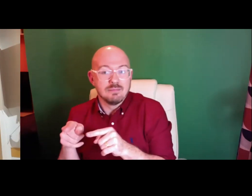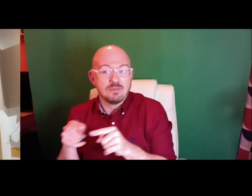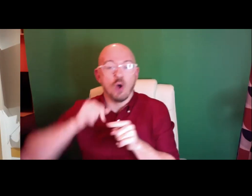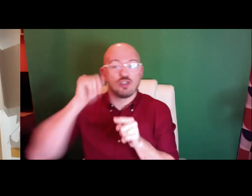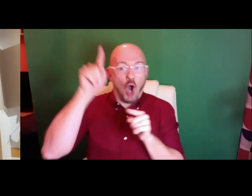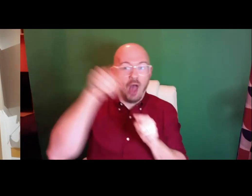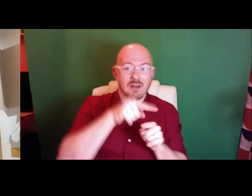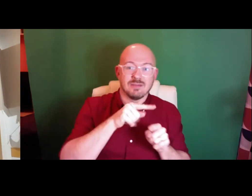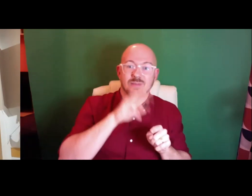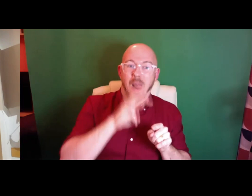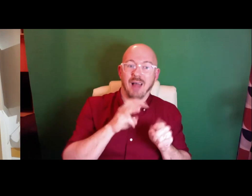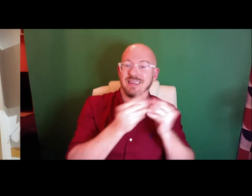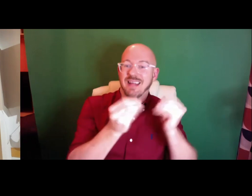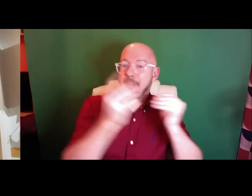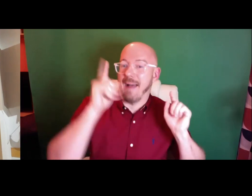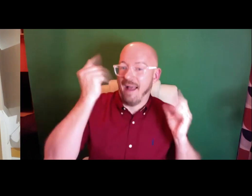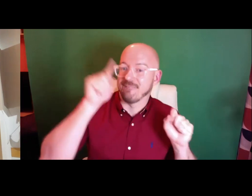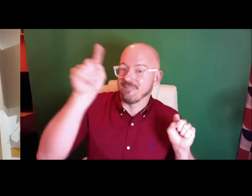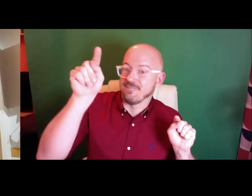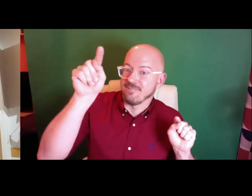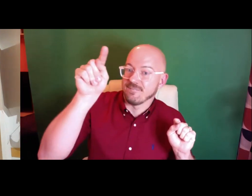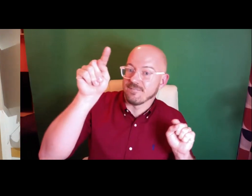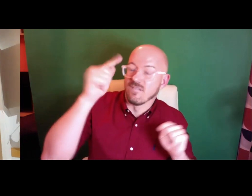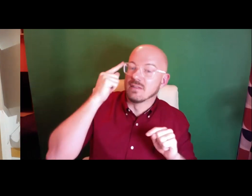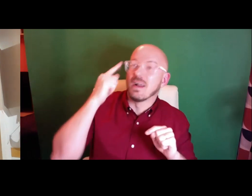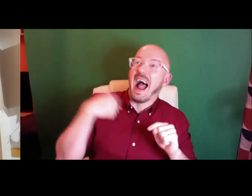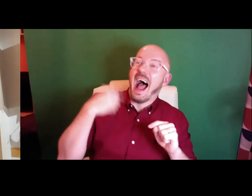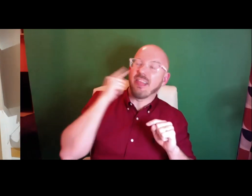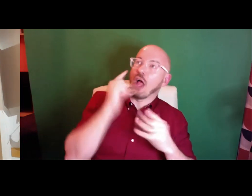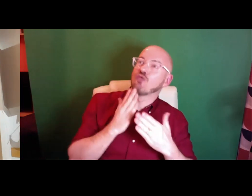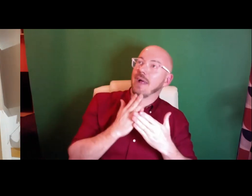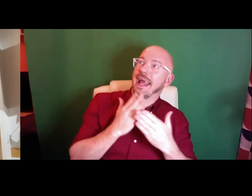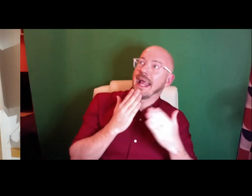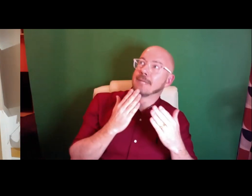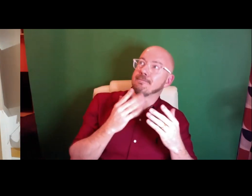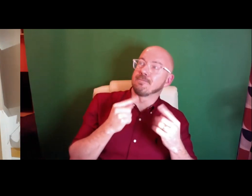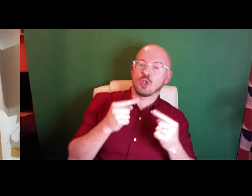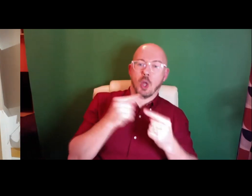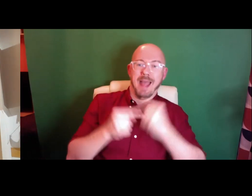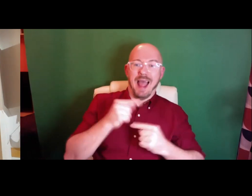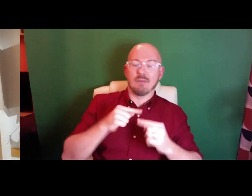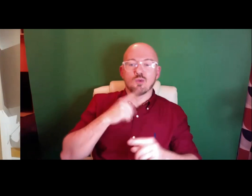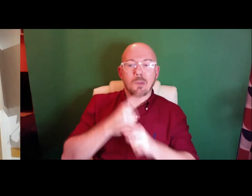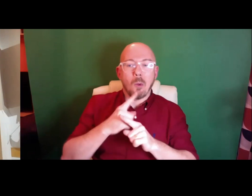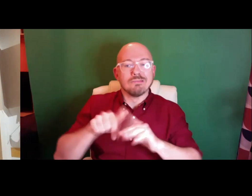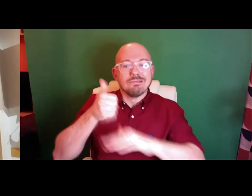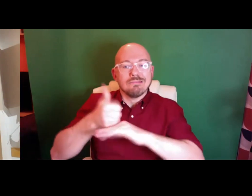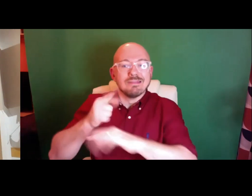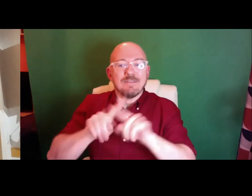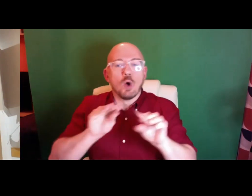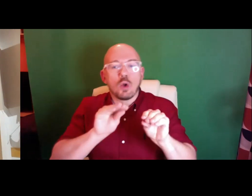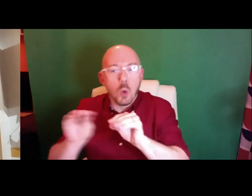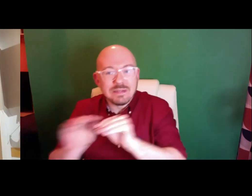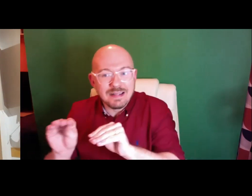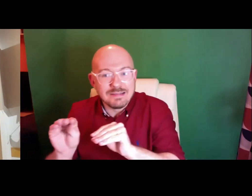can see their membership figures, we see that the majority of BSL tutors are based throughout England, and so that's a real gap for